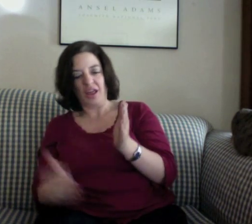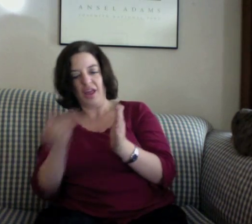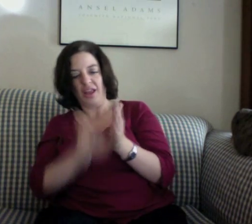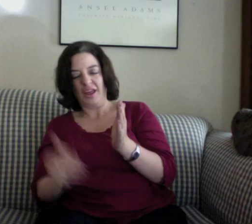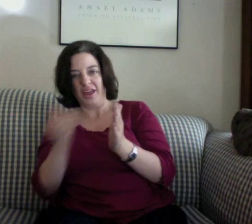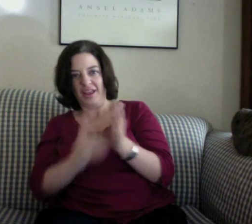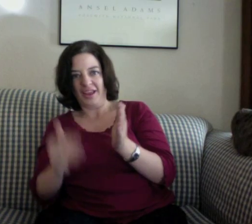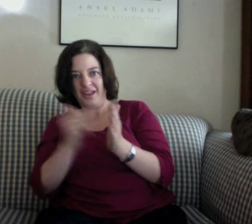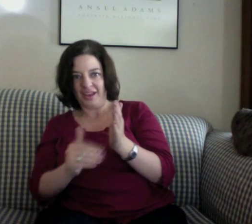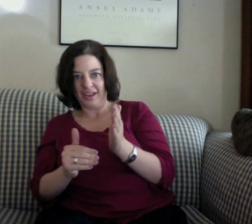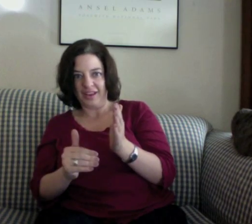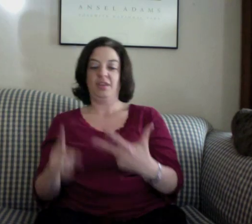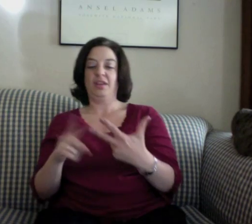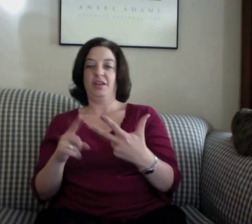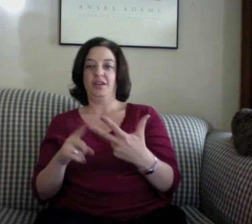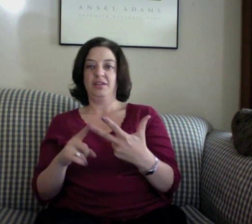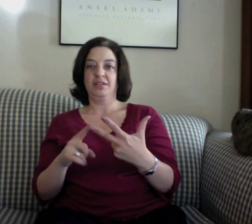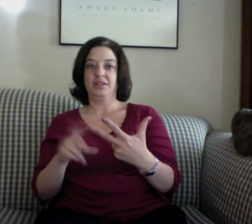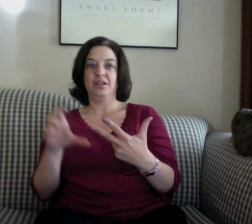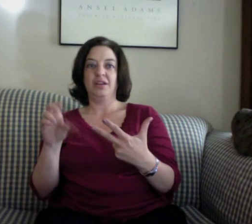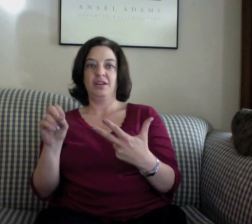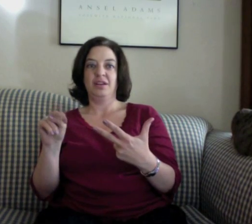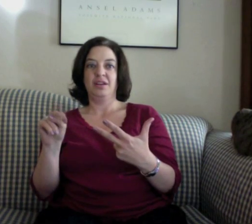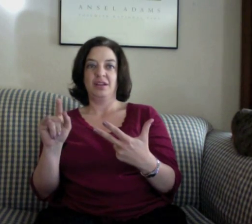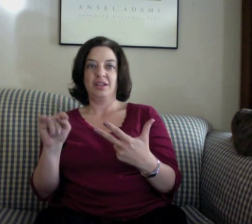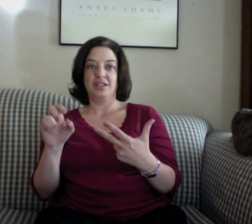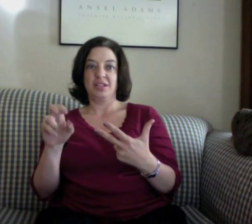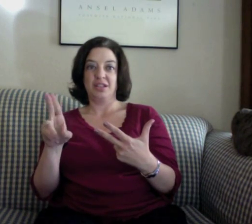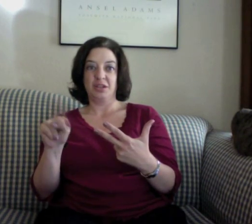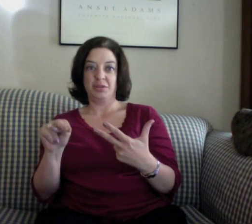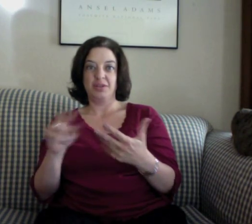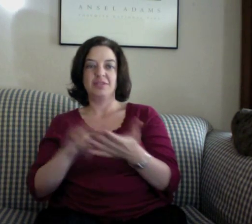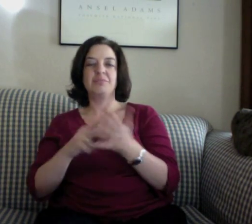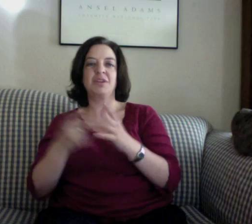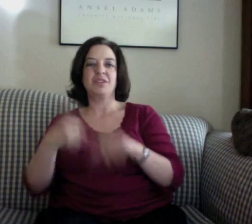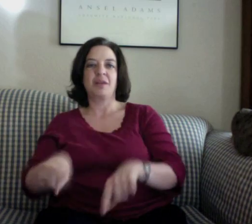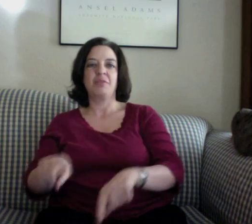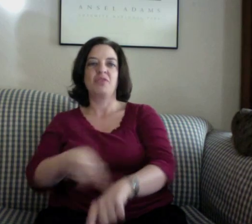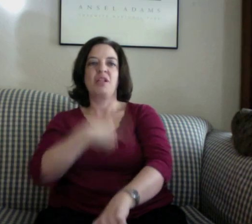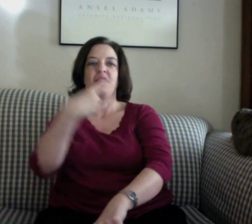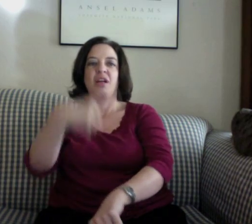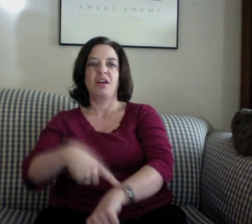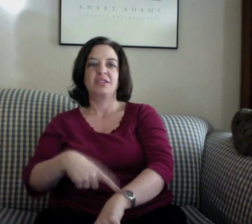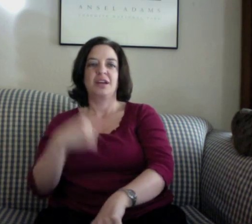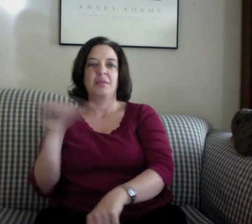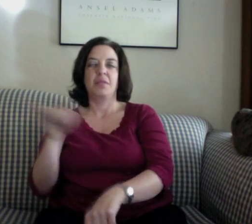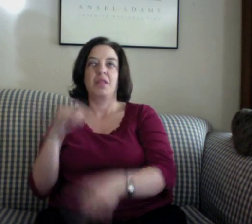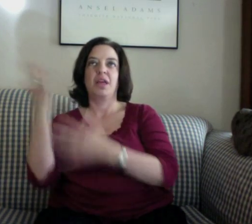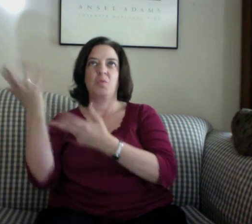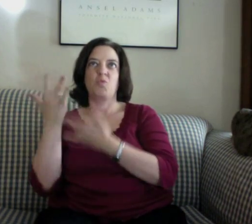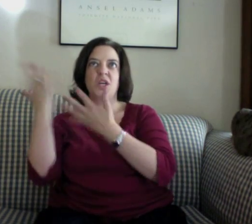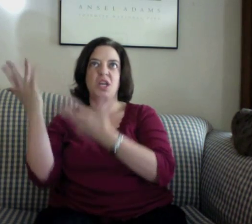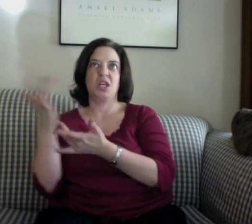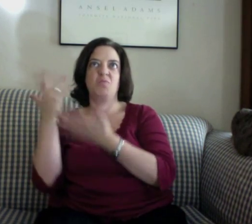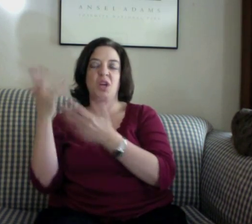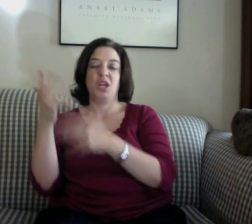Notice I didn't even sign again, that even that had that continuous motion. The third one is continuous. It means it happens for a long time, like